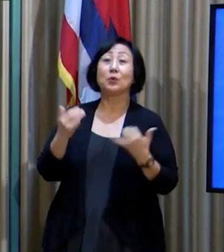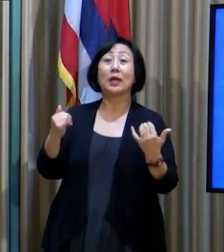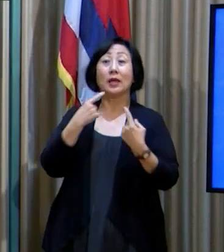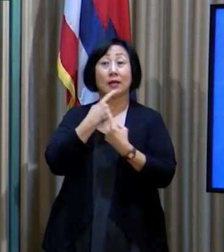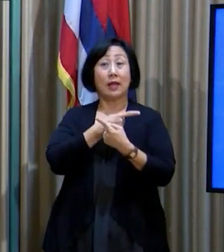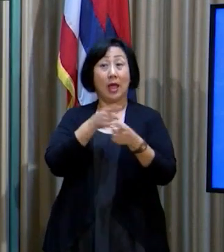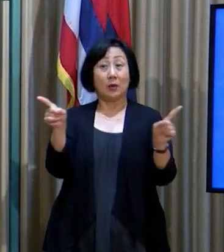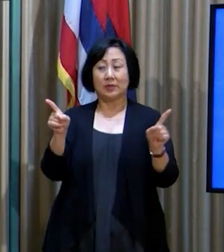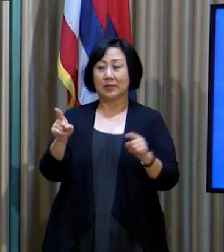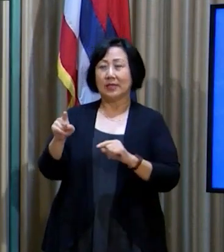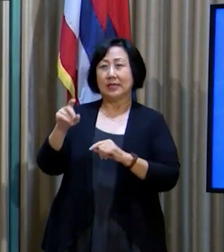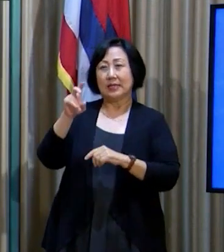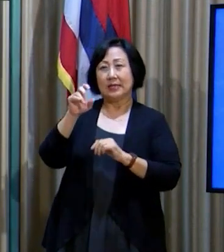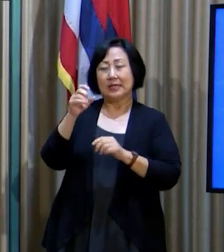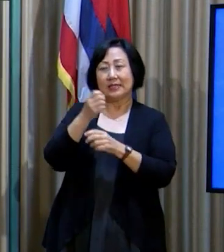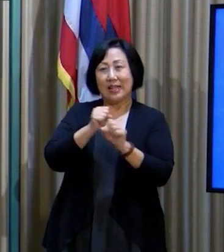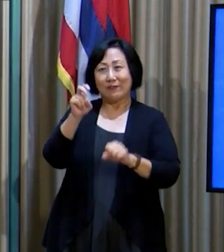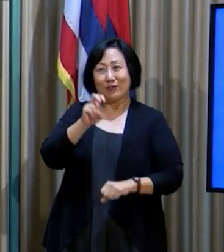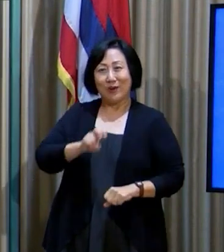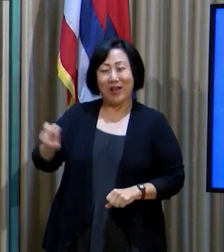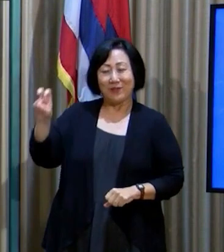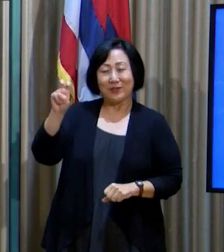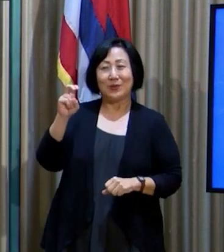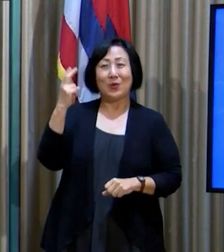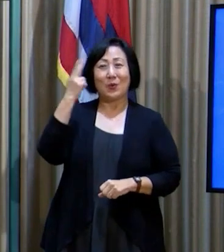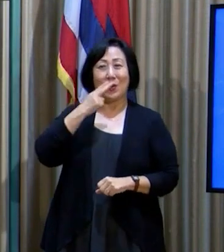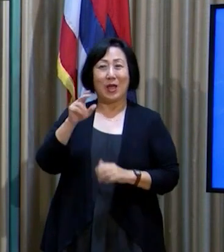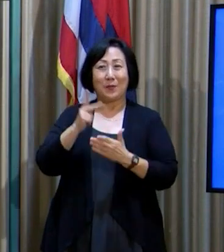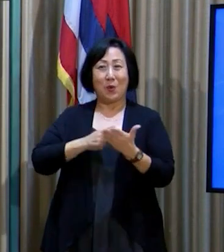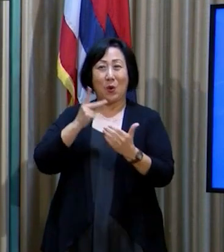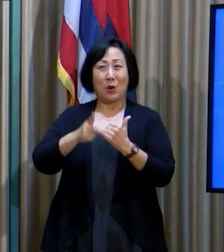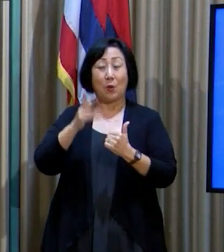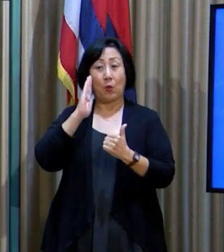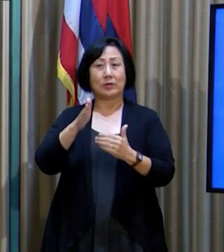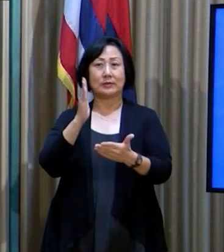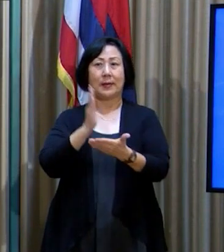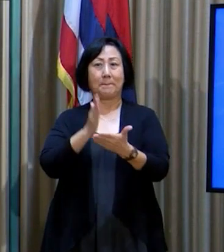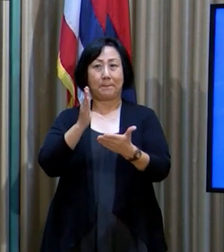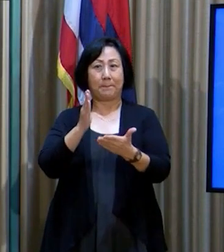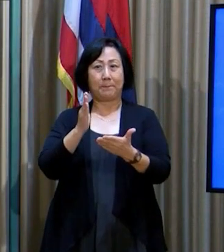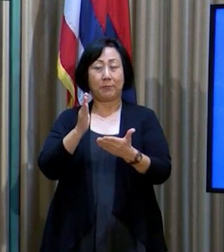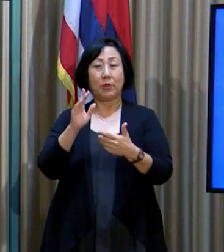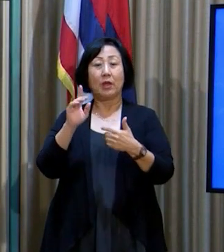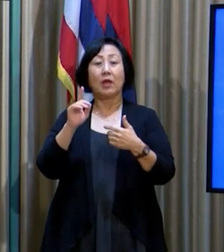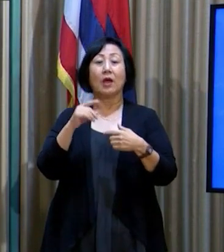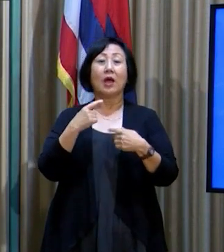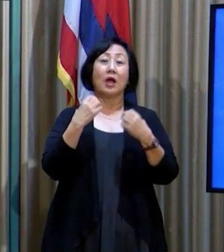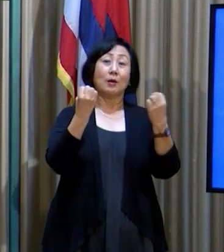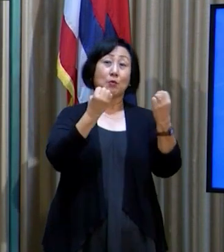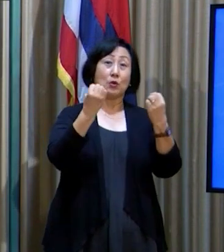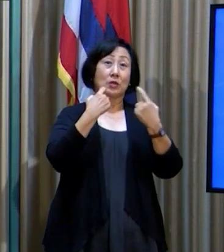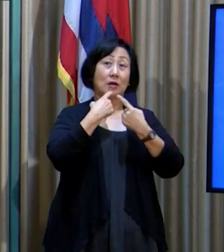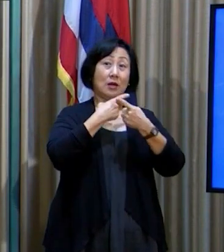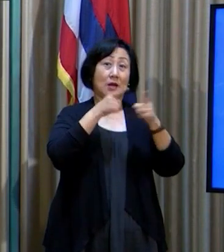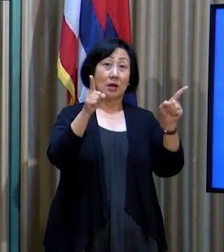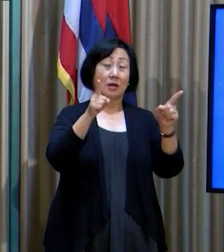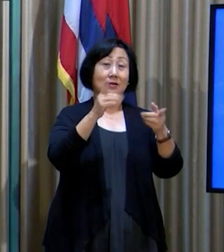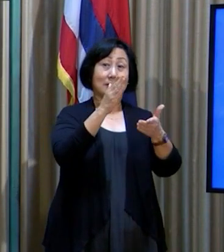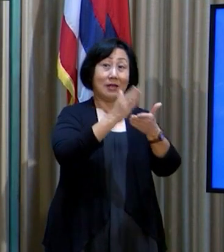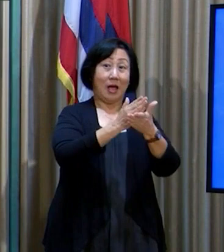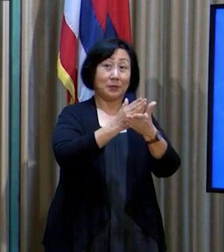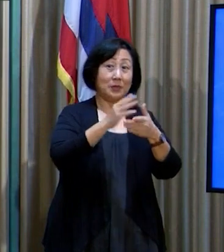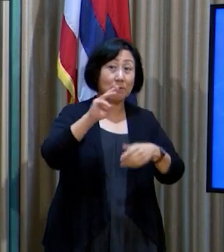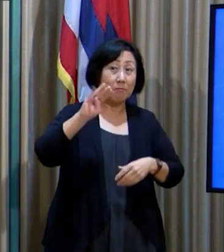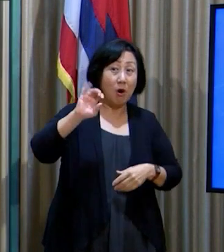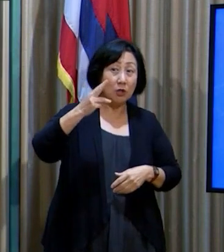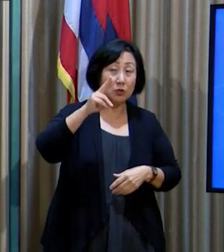announcing that the Safe Travels Hawaii program will end when the current emergency proclamation ends on